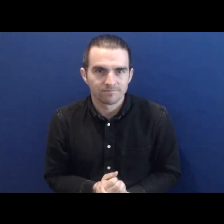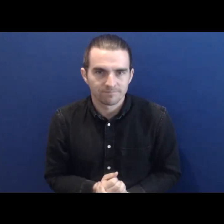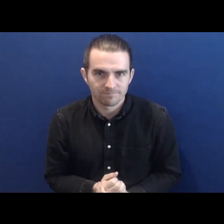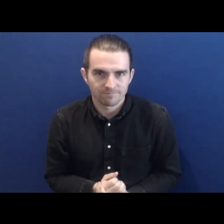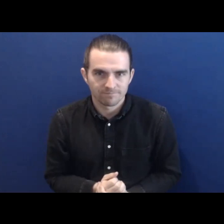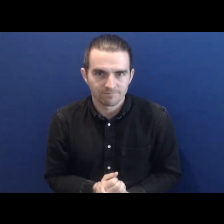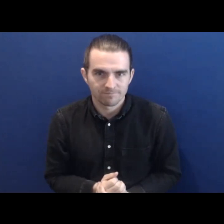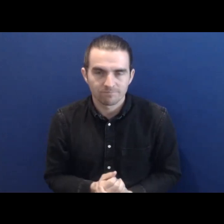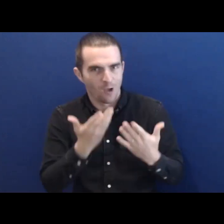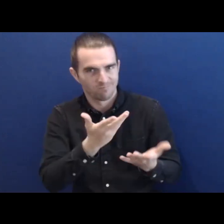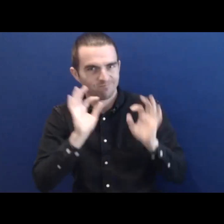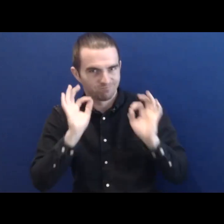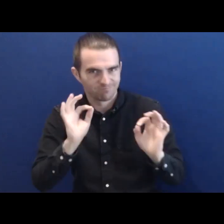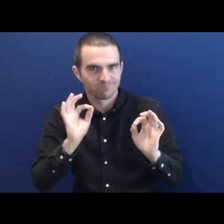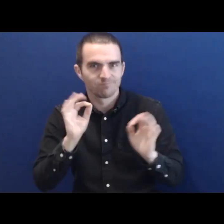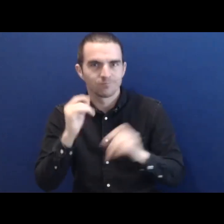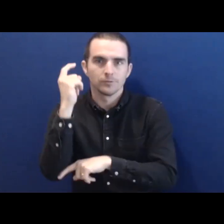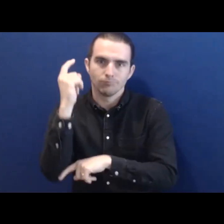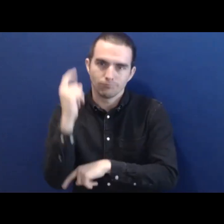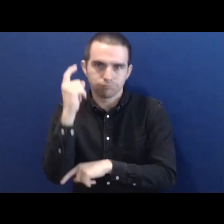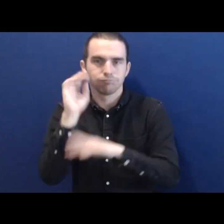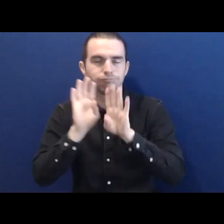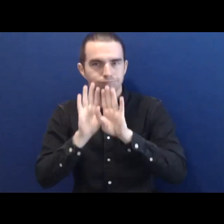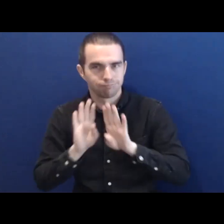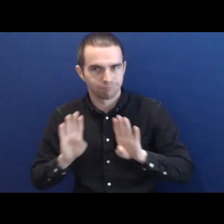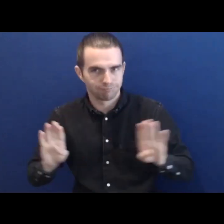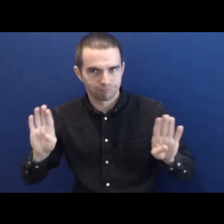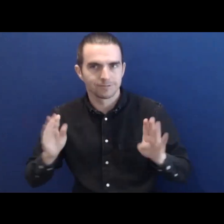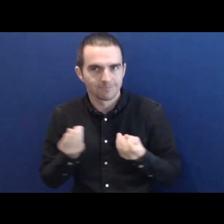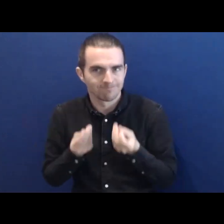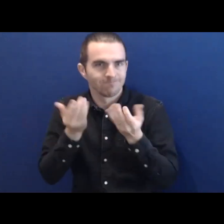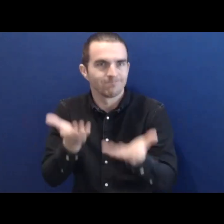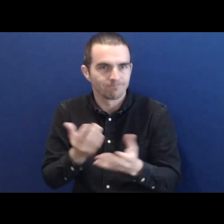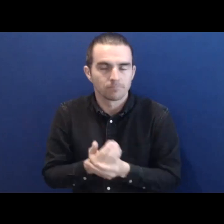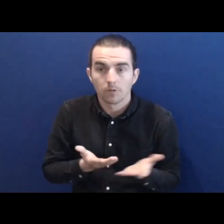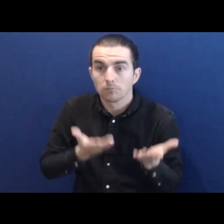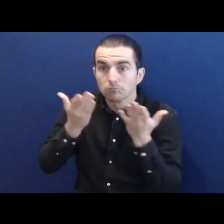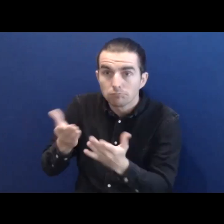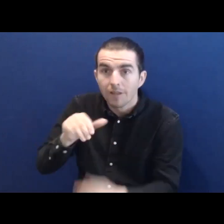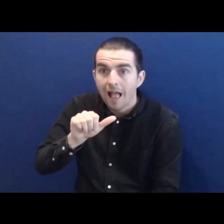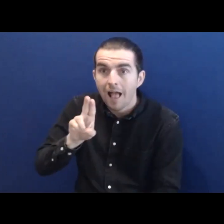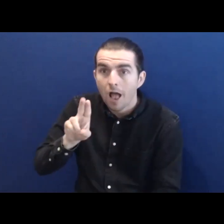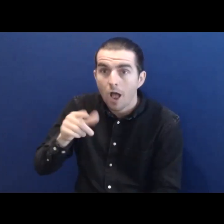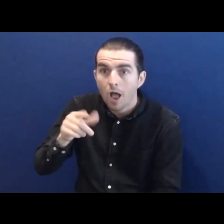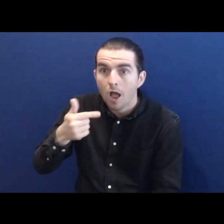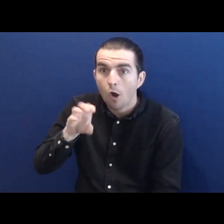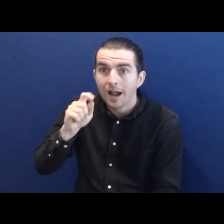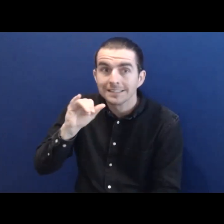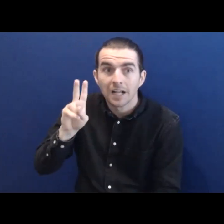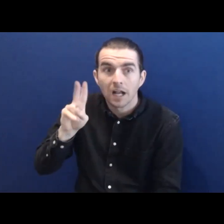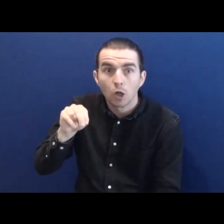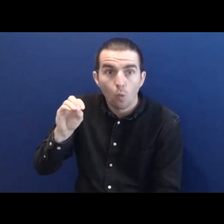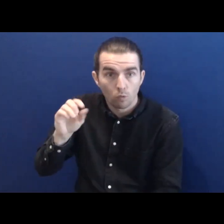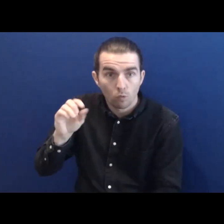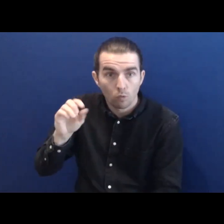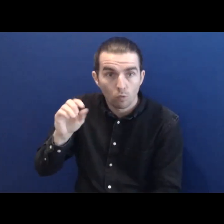Agustino, will you come next in introducing yourself? Thank you very much, Marin. I cannot recognize her